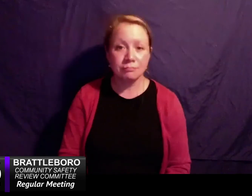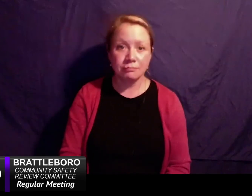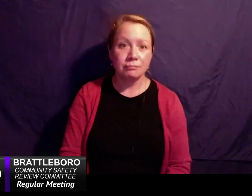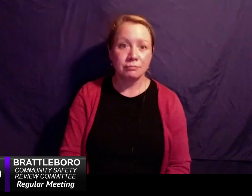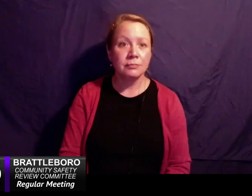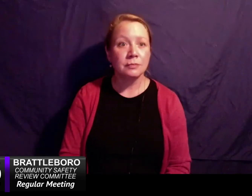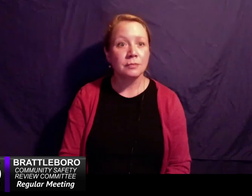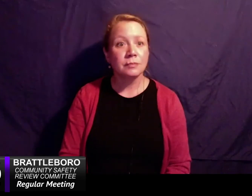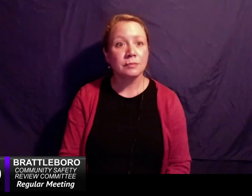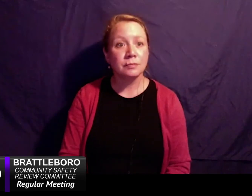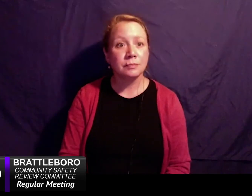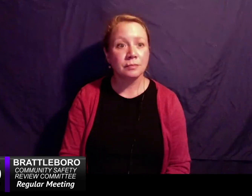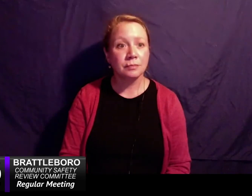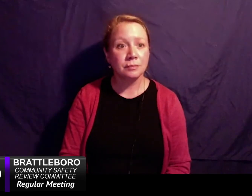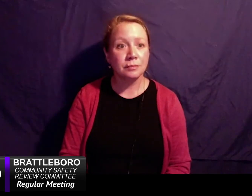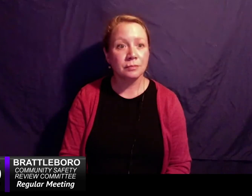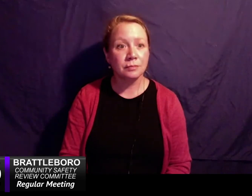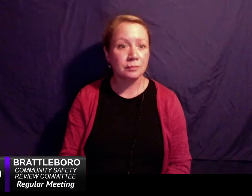Discussion,